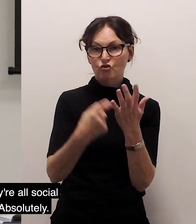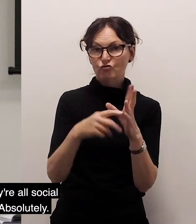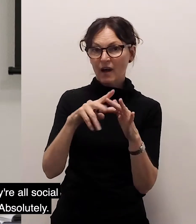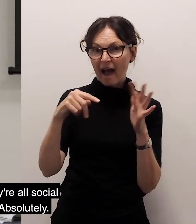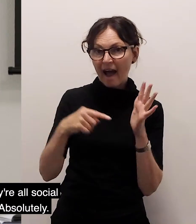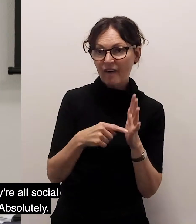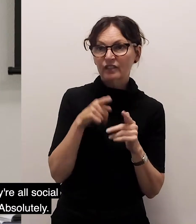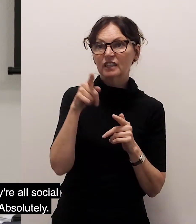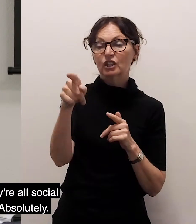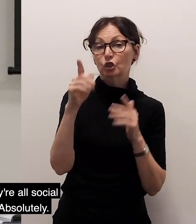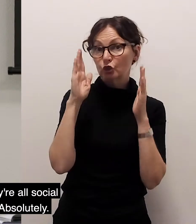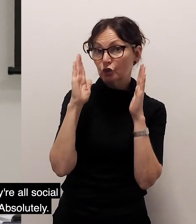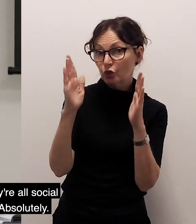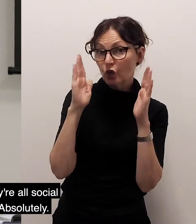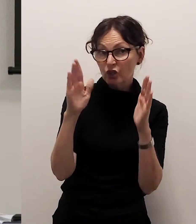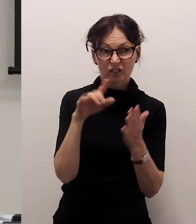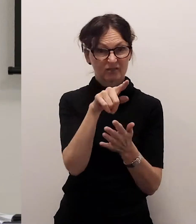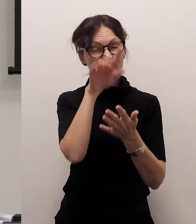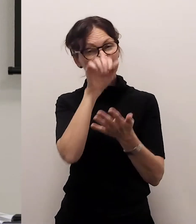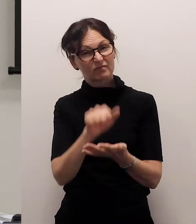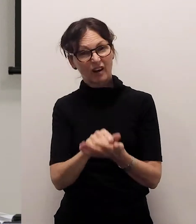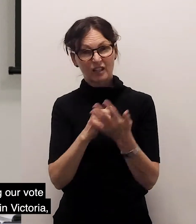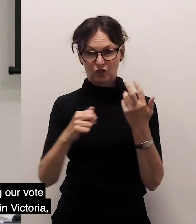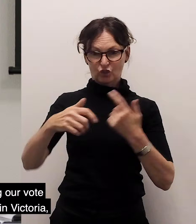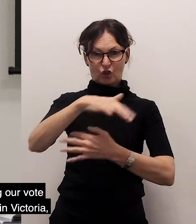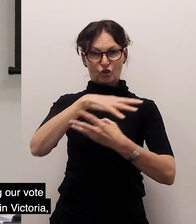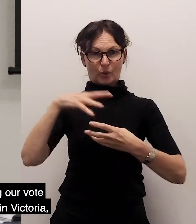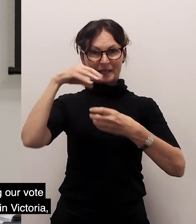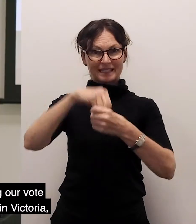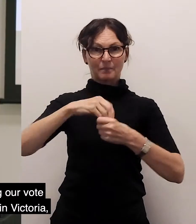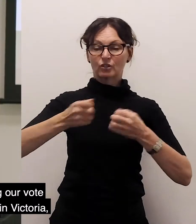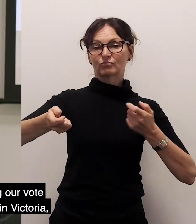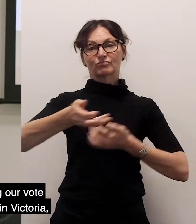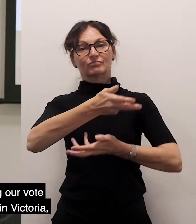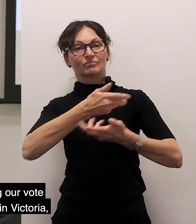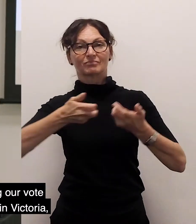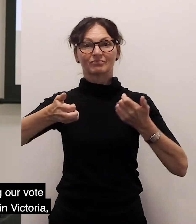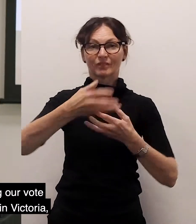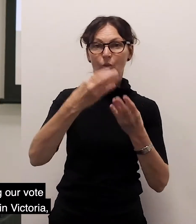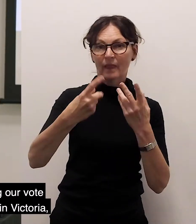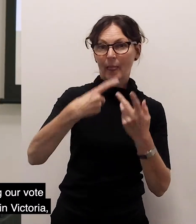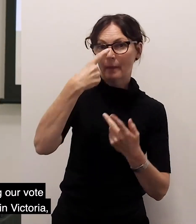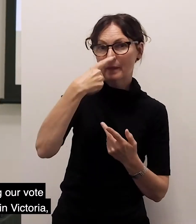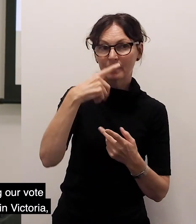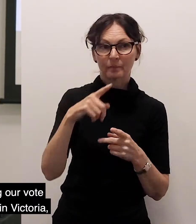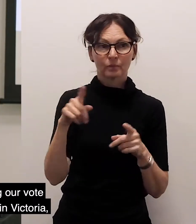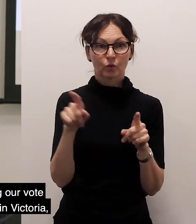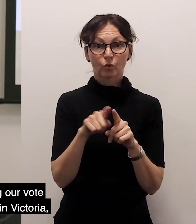all social participation, absolutely. Even casting our vote in